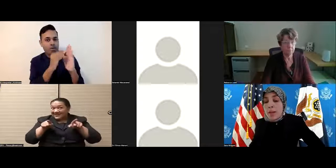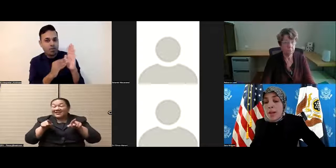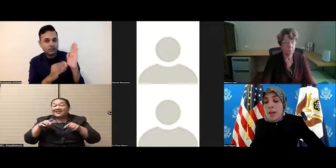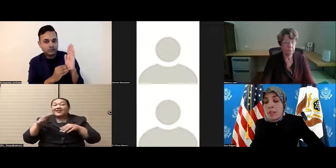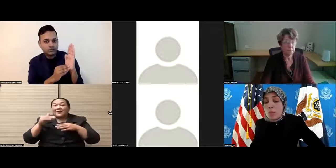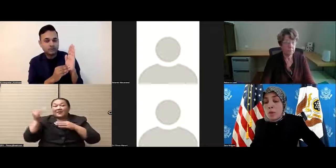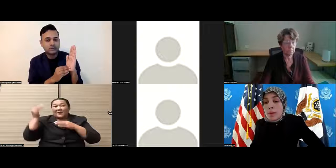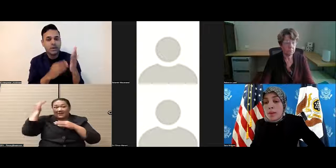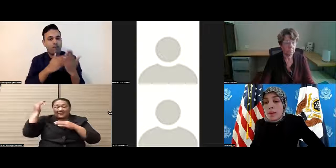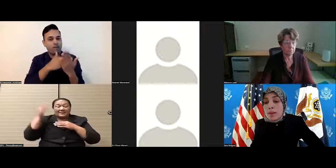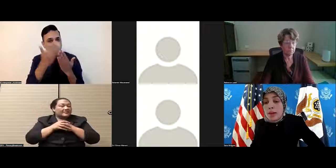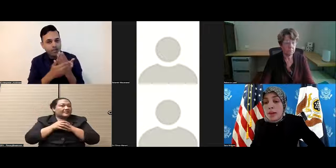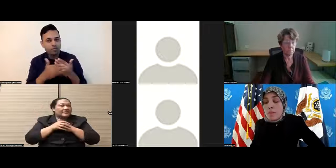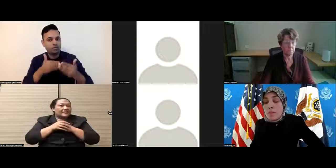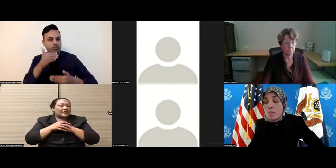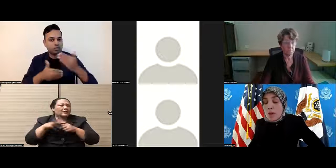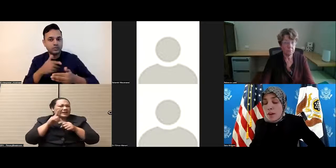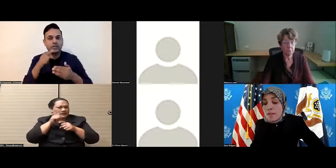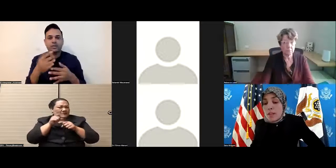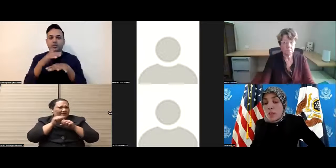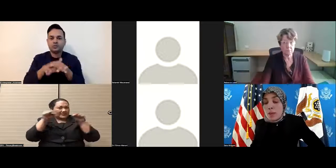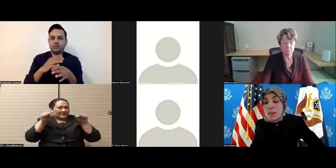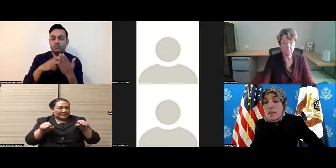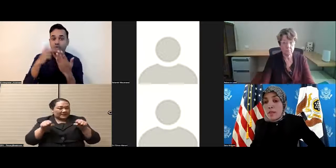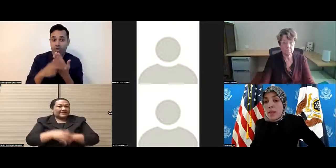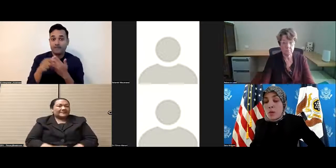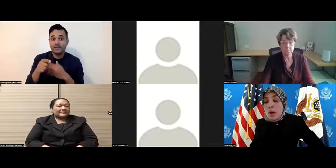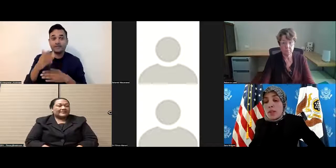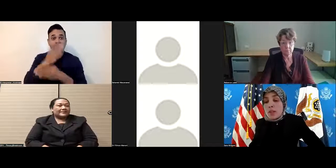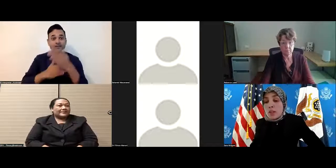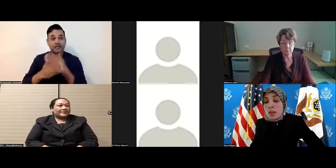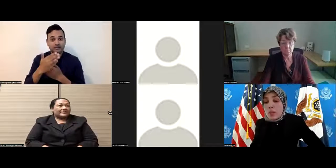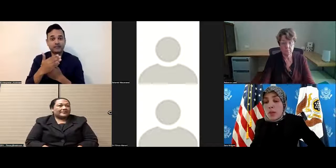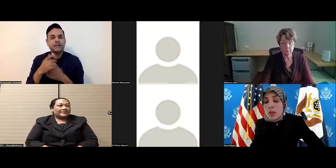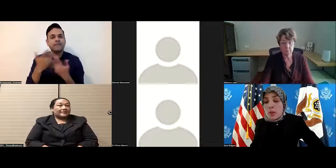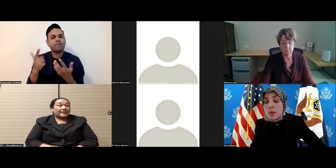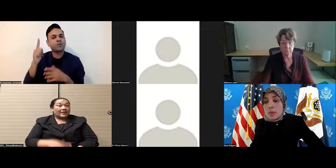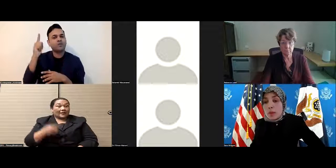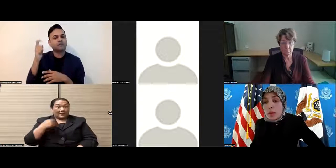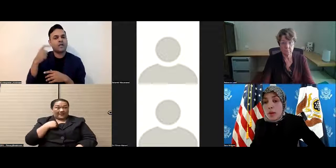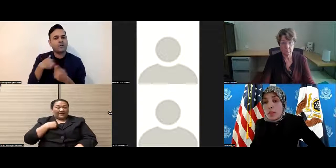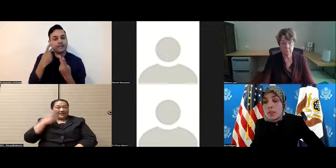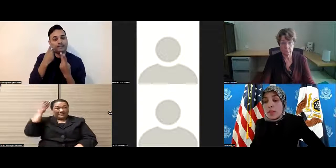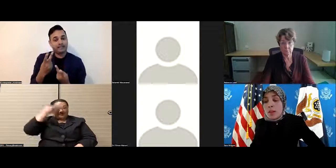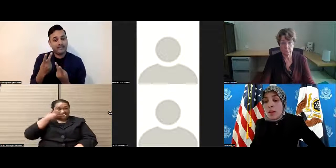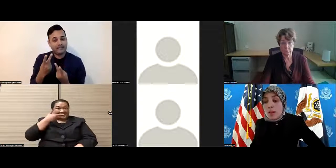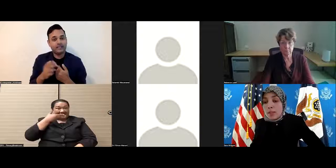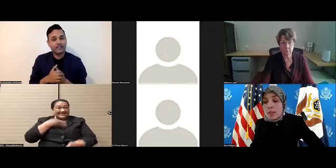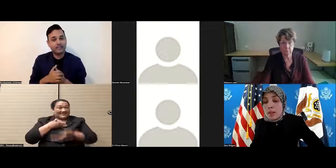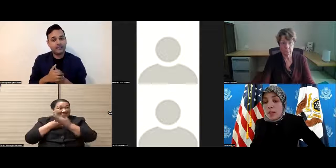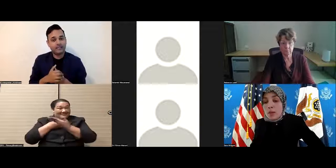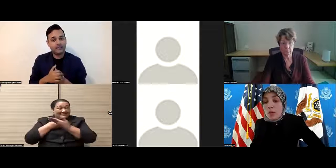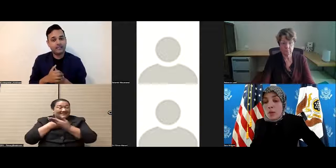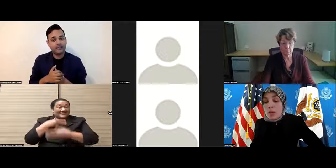As a blind woman, I've benefited greatly from the US leadership when it comes to disability policies and